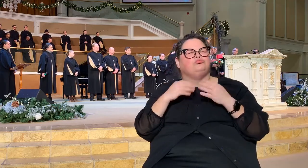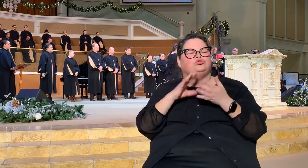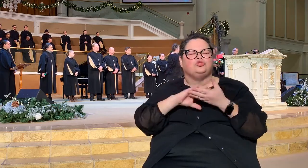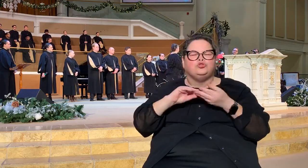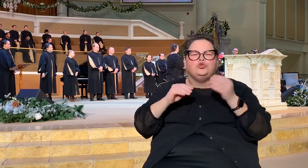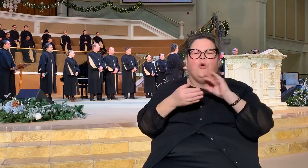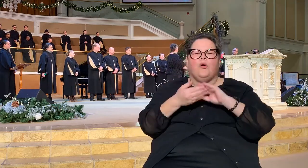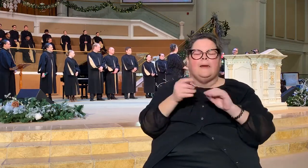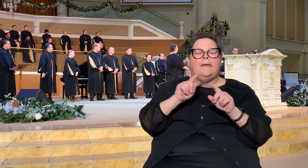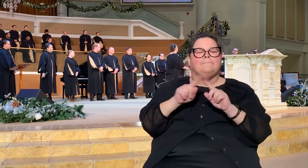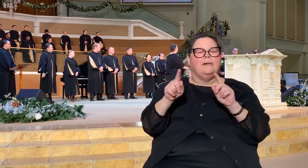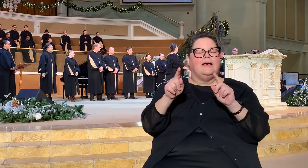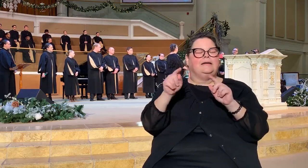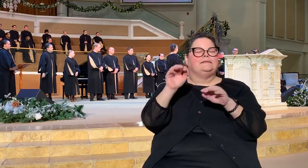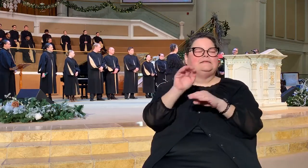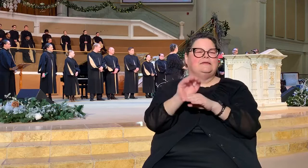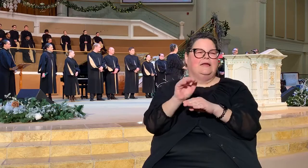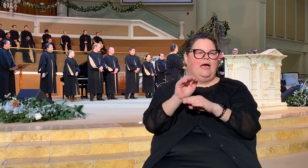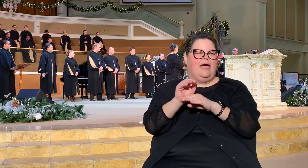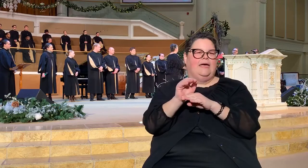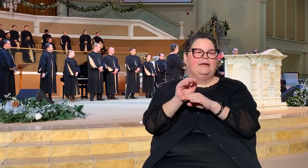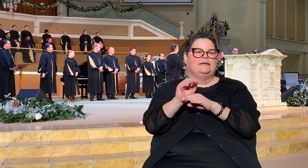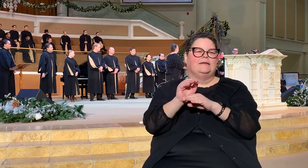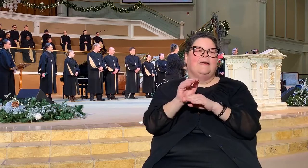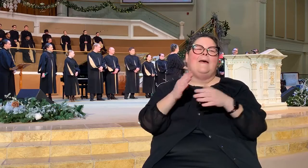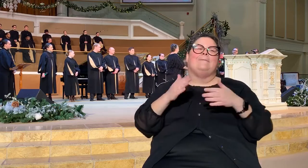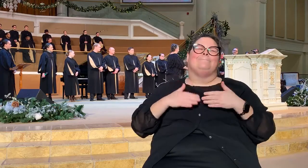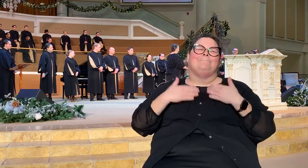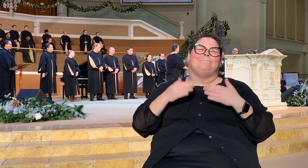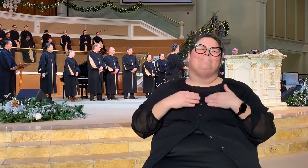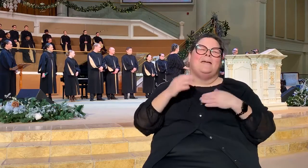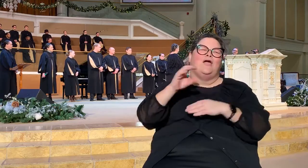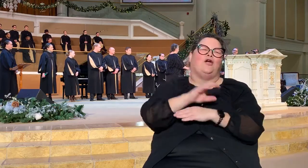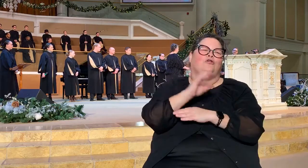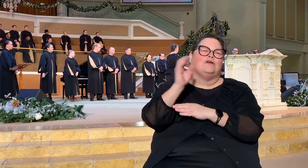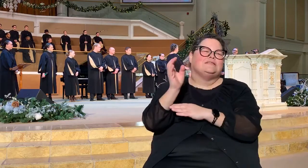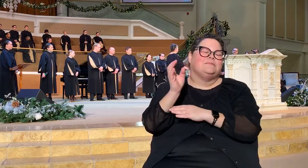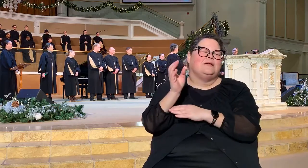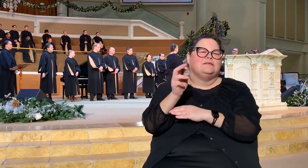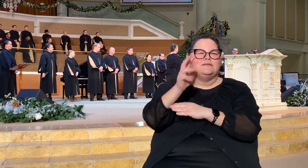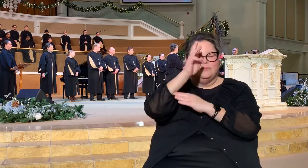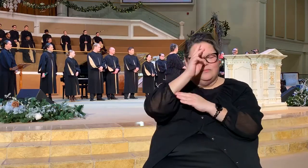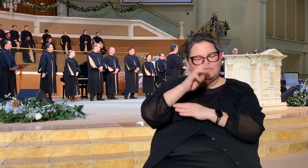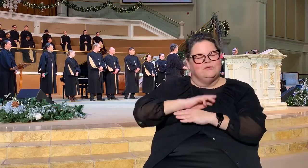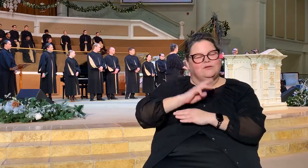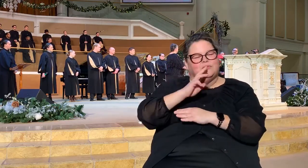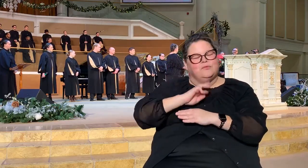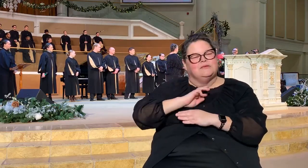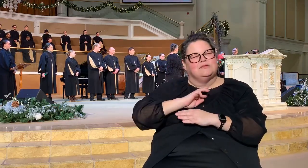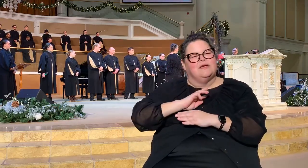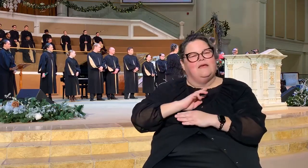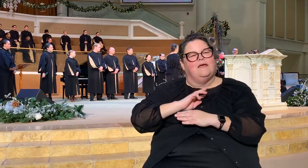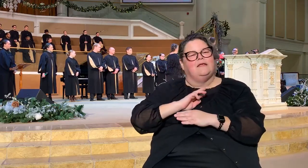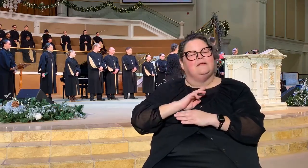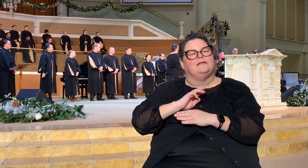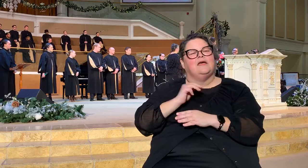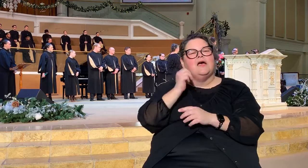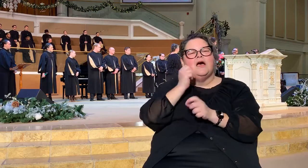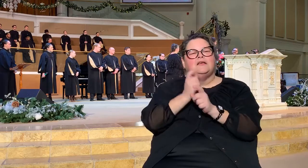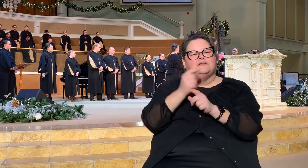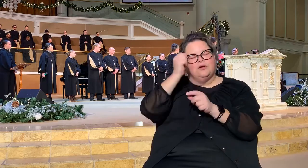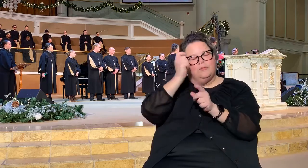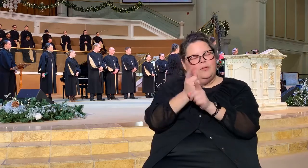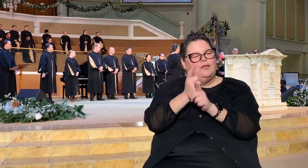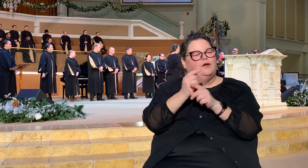we want to say Merry Christmas to Bishop and Sister Wilson, Pastor and Sister Young, Boston, Sister Haley, and